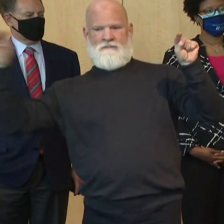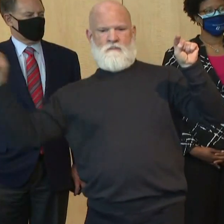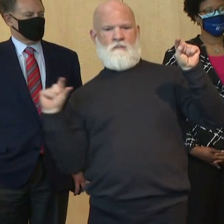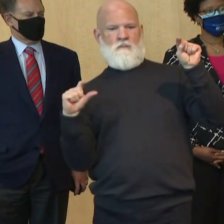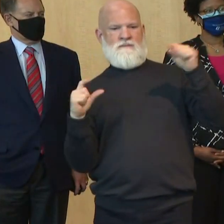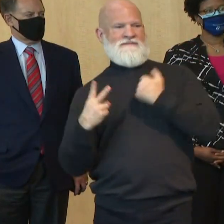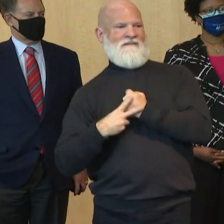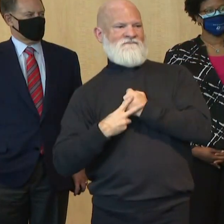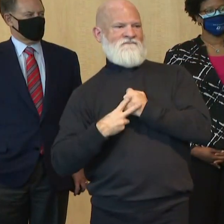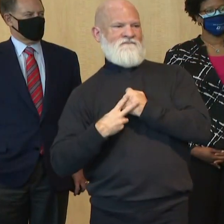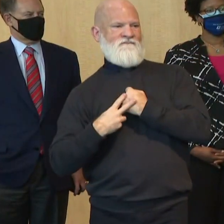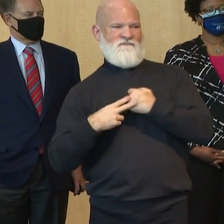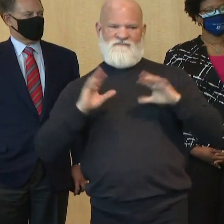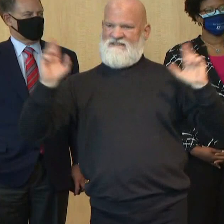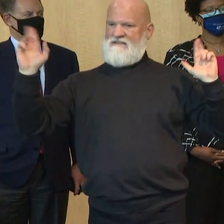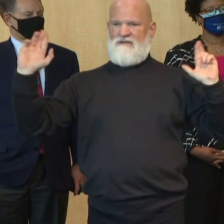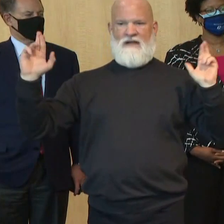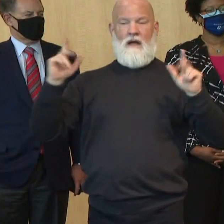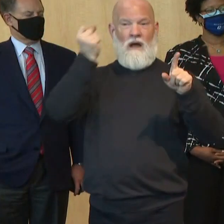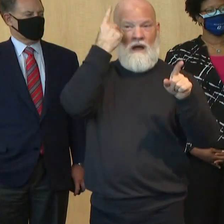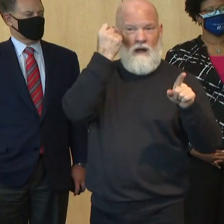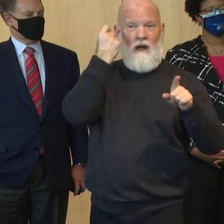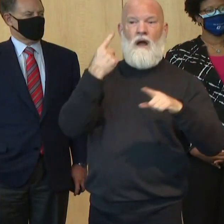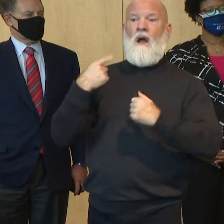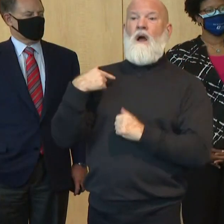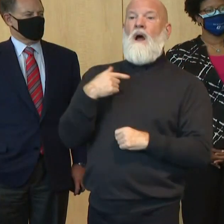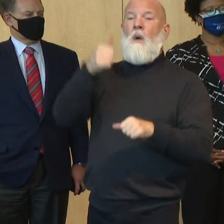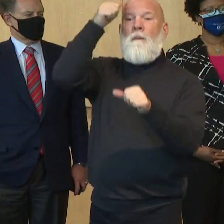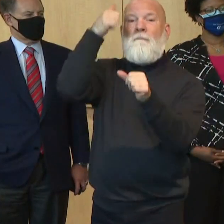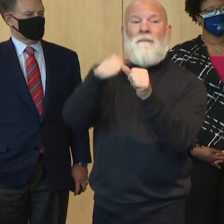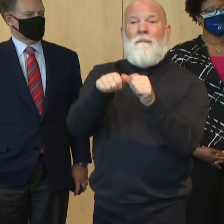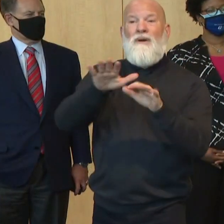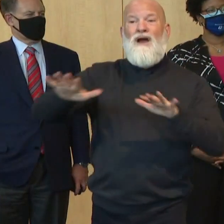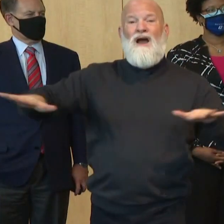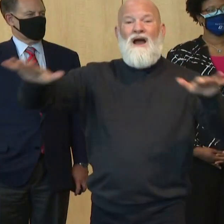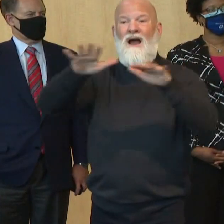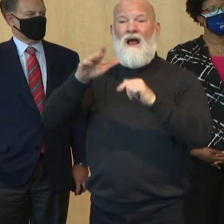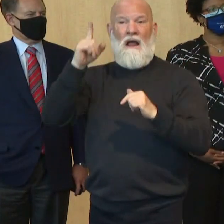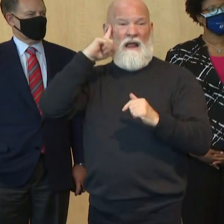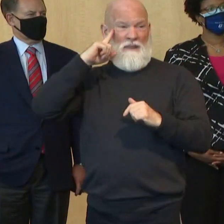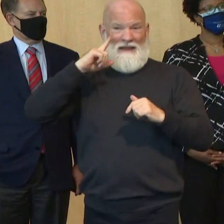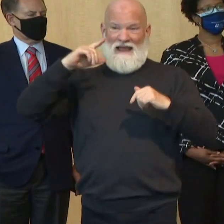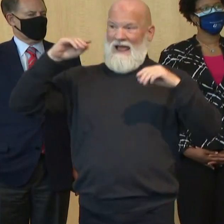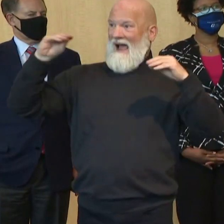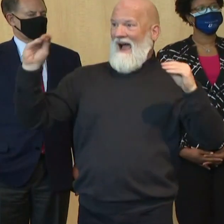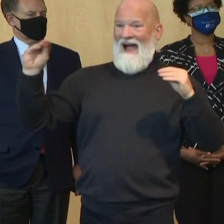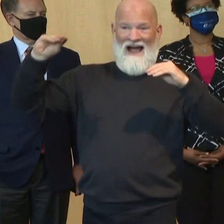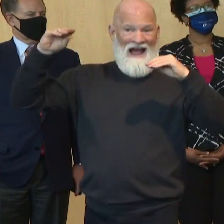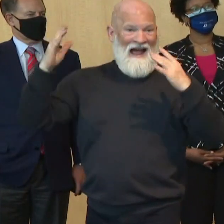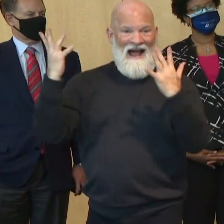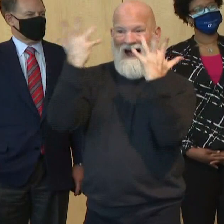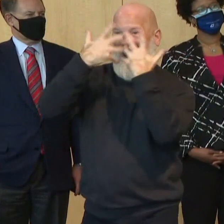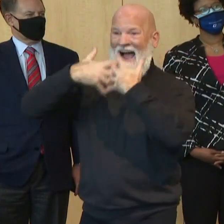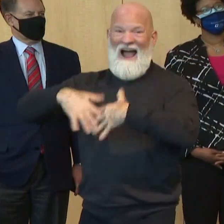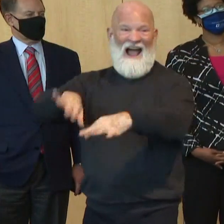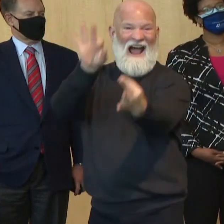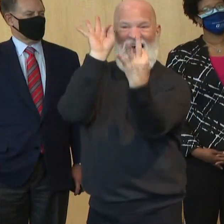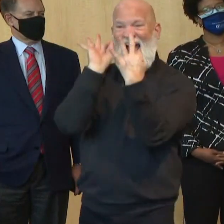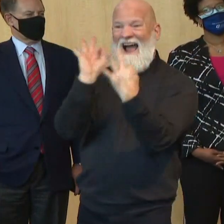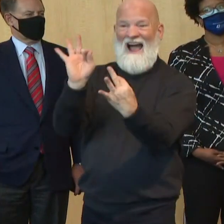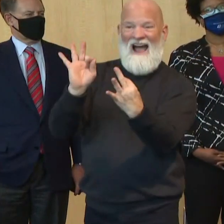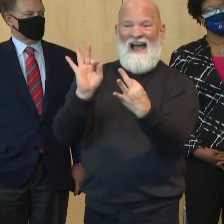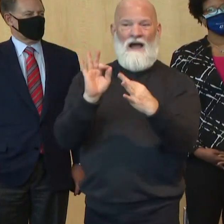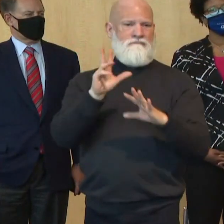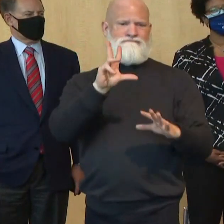nothing magic about the first day they become eligible for getting the second dose. The CDC has already weighed in on this, and that it's perfectly fine if you get your